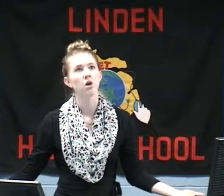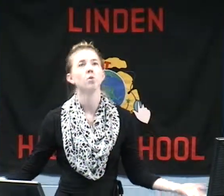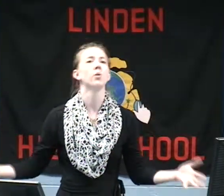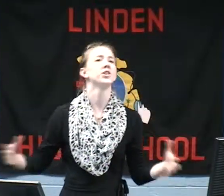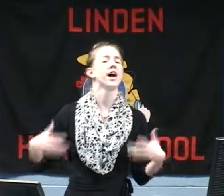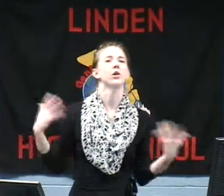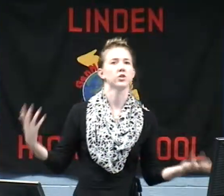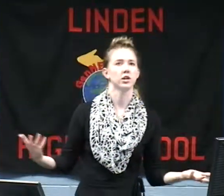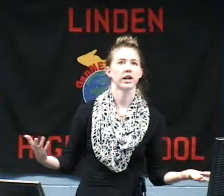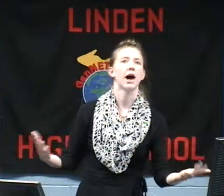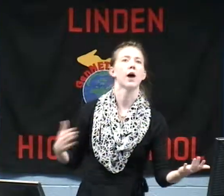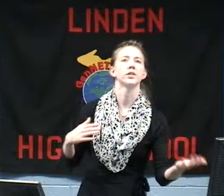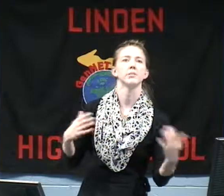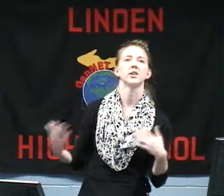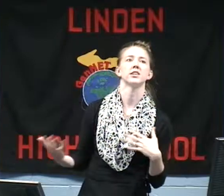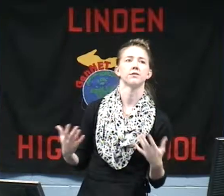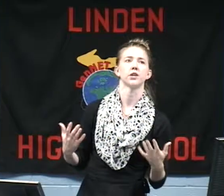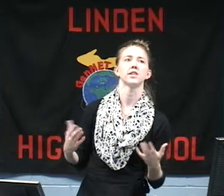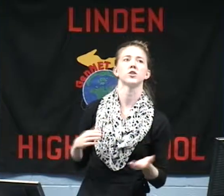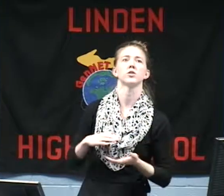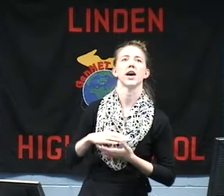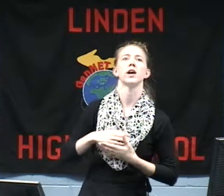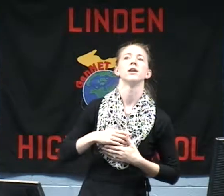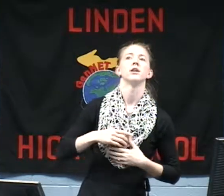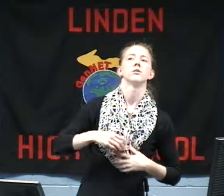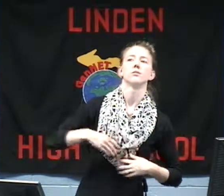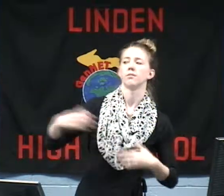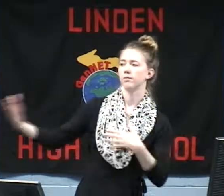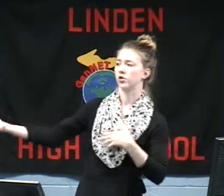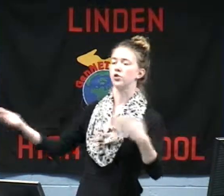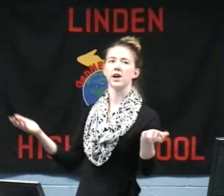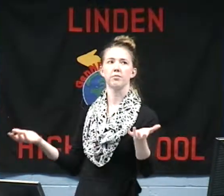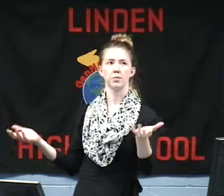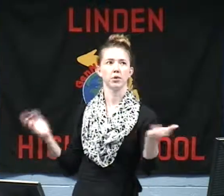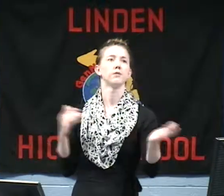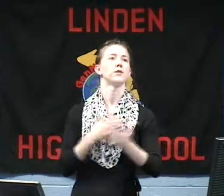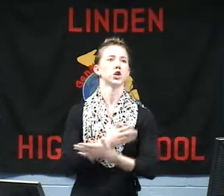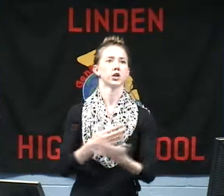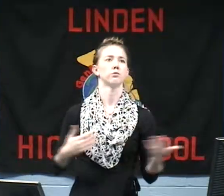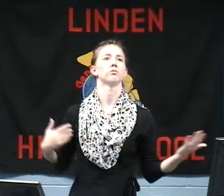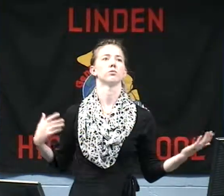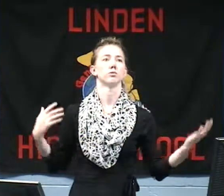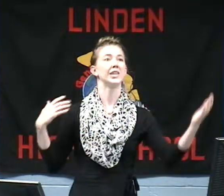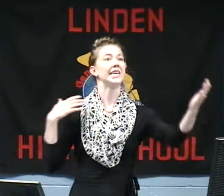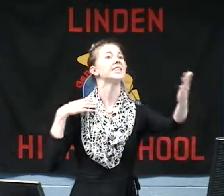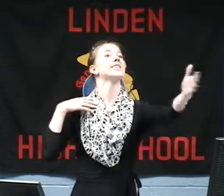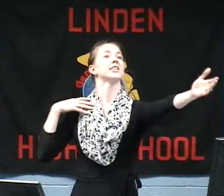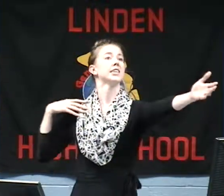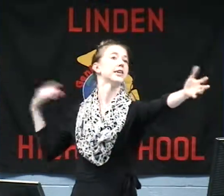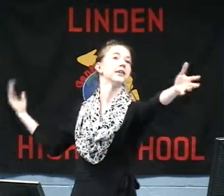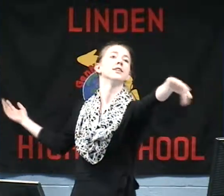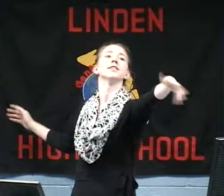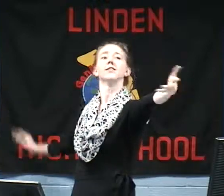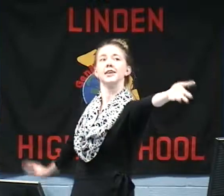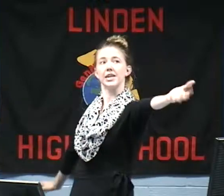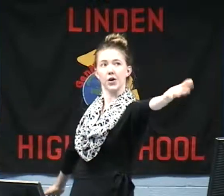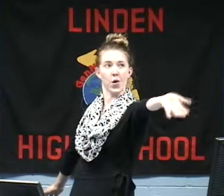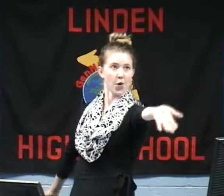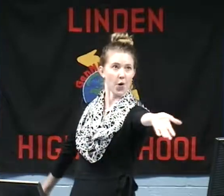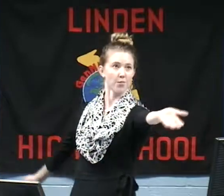what would their house look like? How would they build it differently so that 2 deaf people could function really easily in their own home?